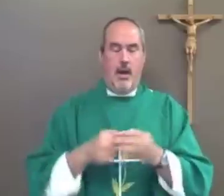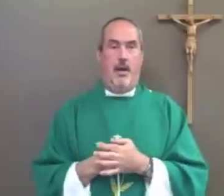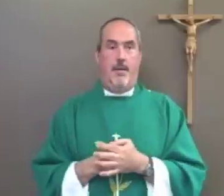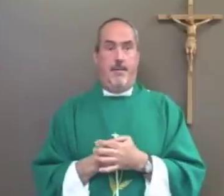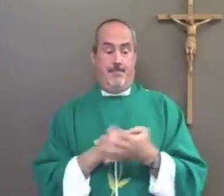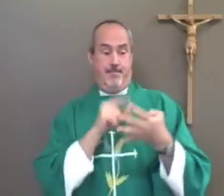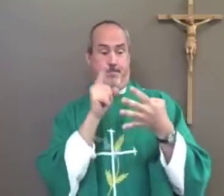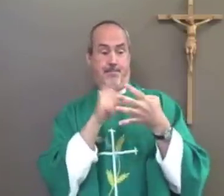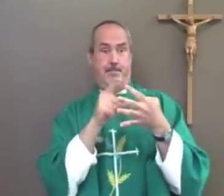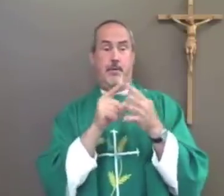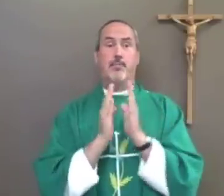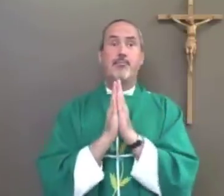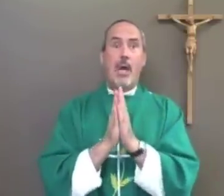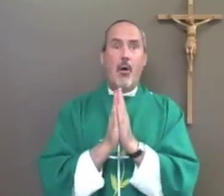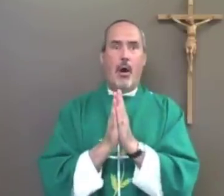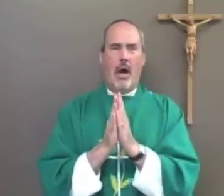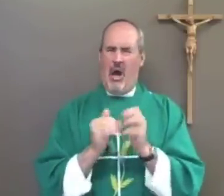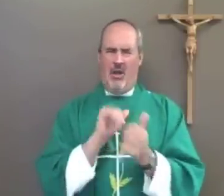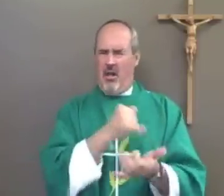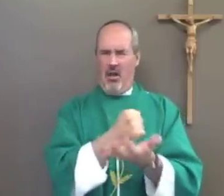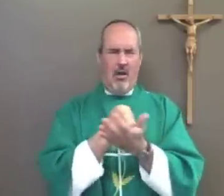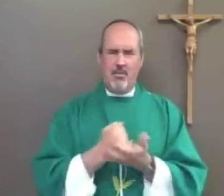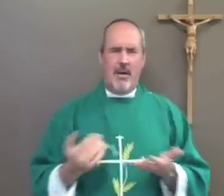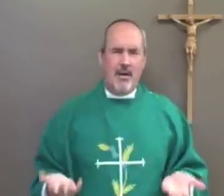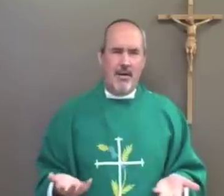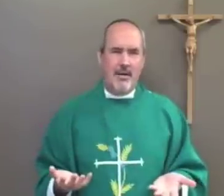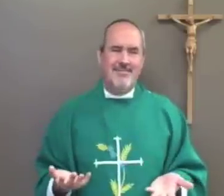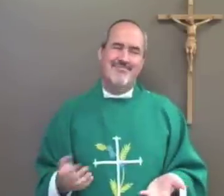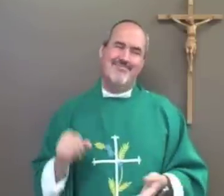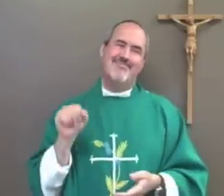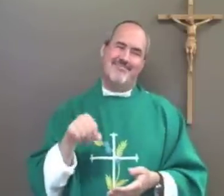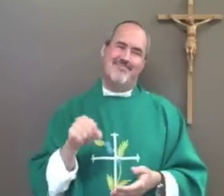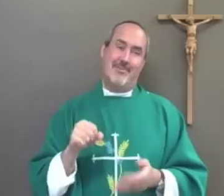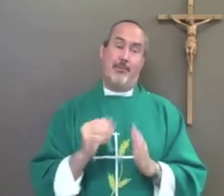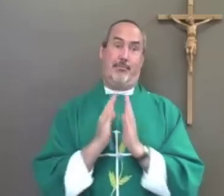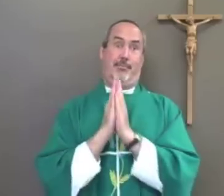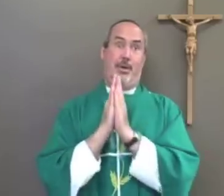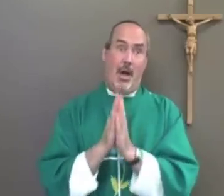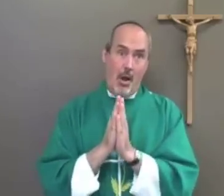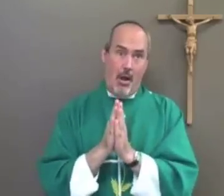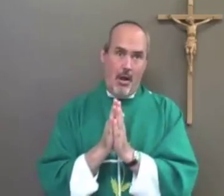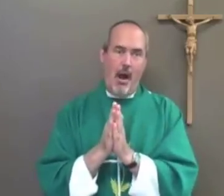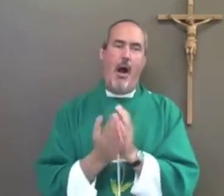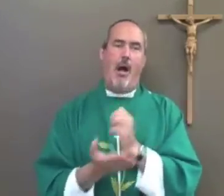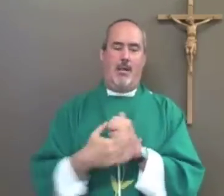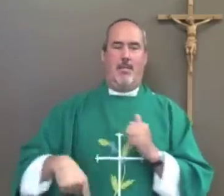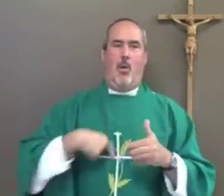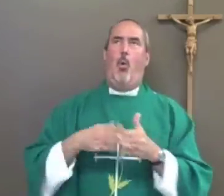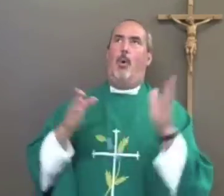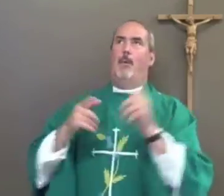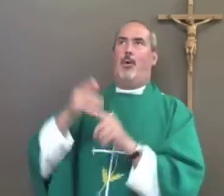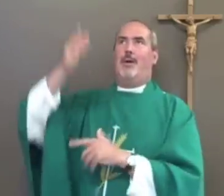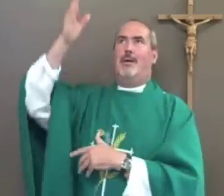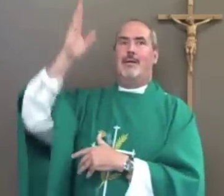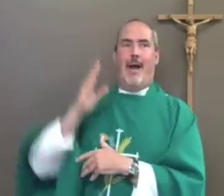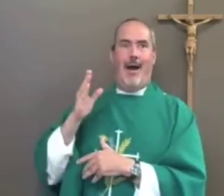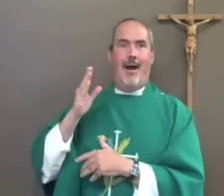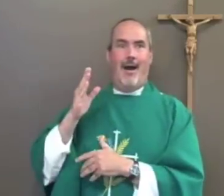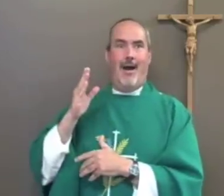God. And I'll tell you what that means. By praying, yes, it helps us open ourselves